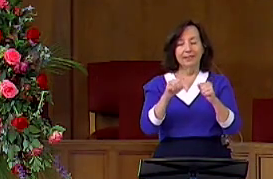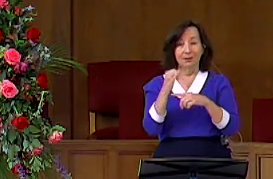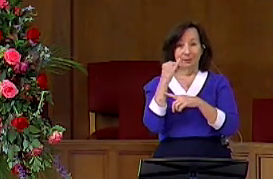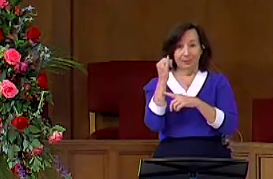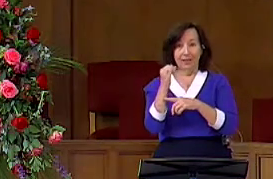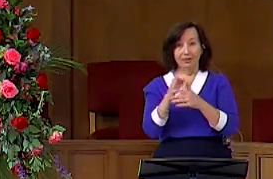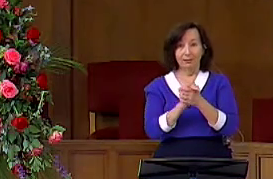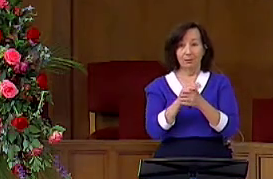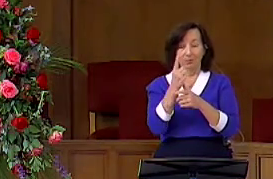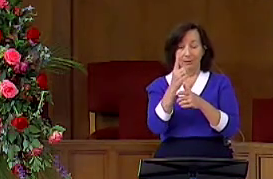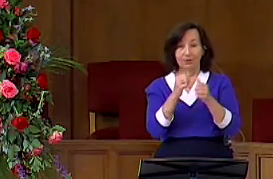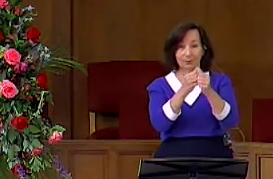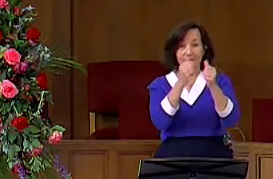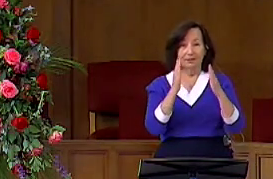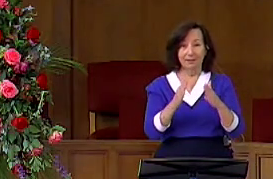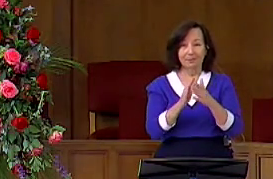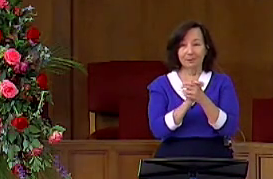those disciples?